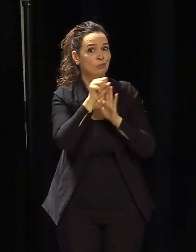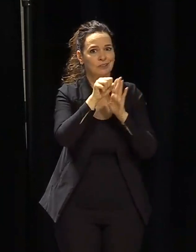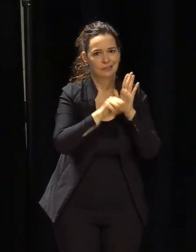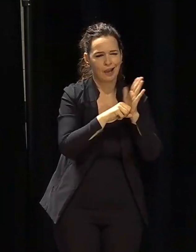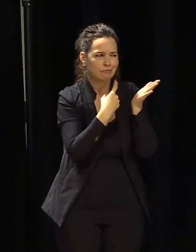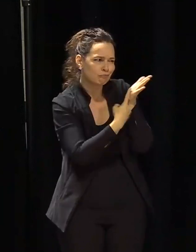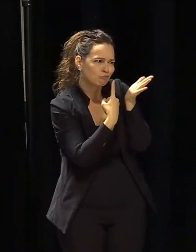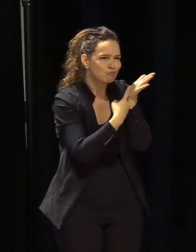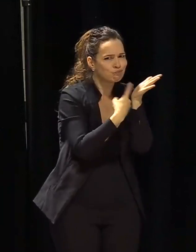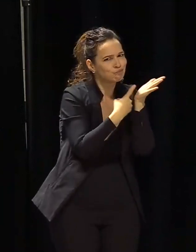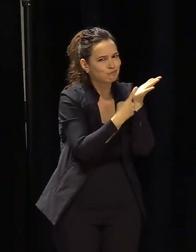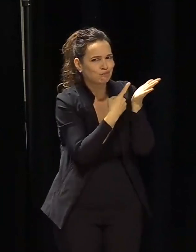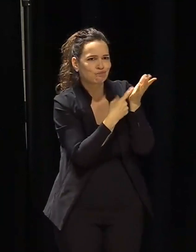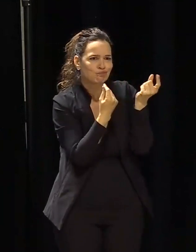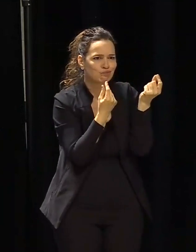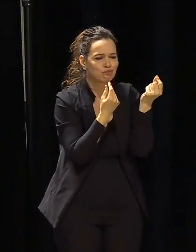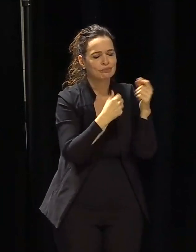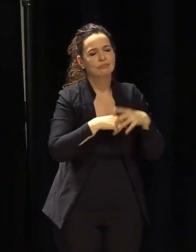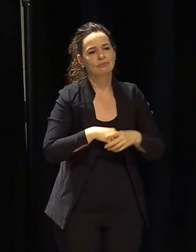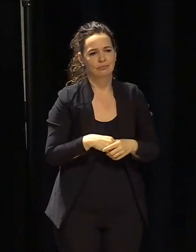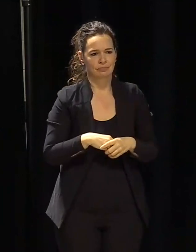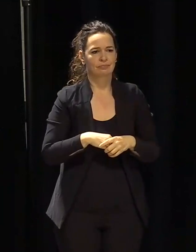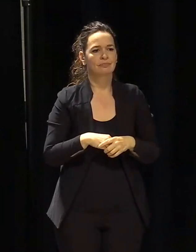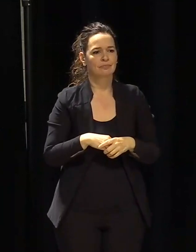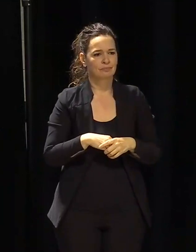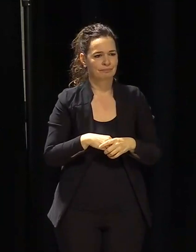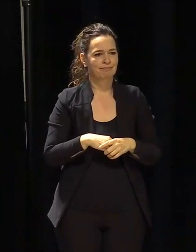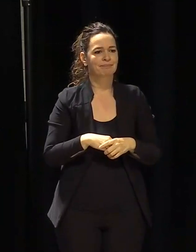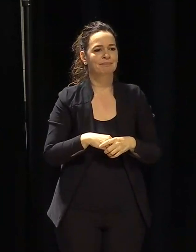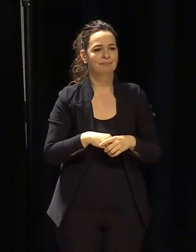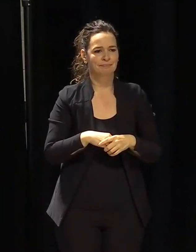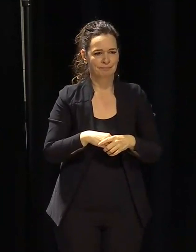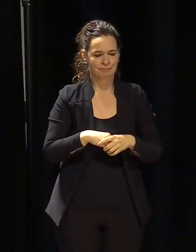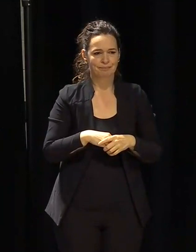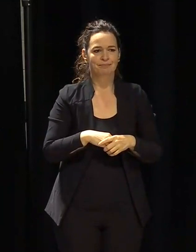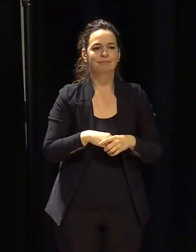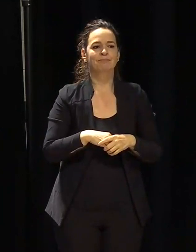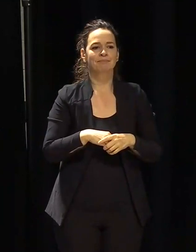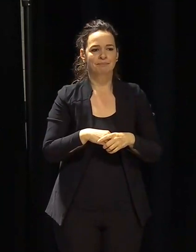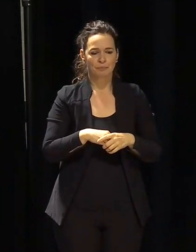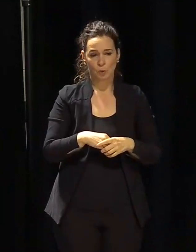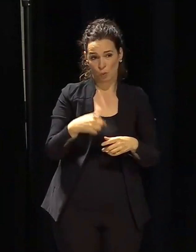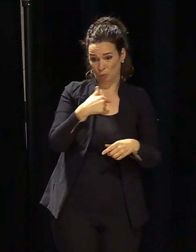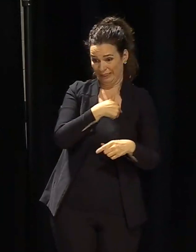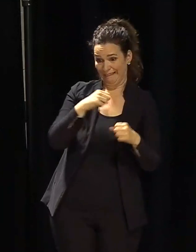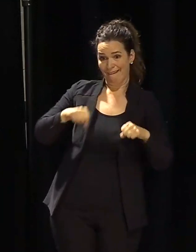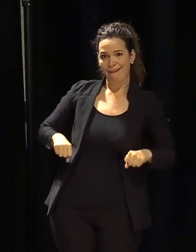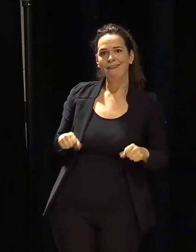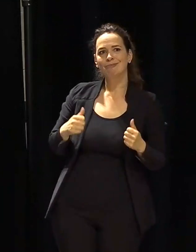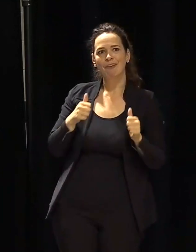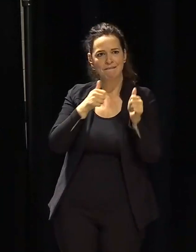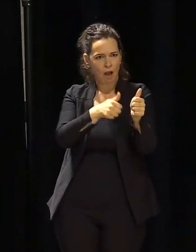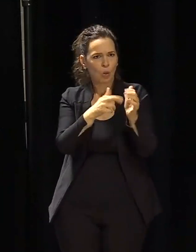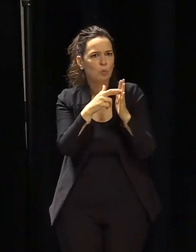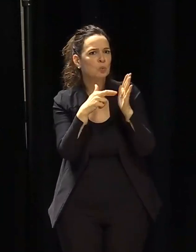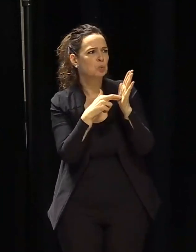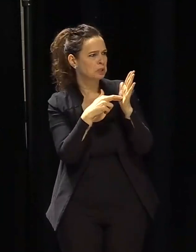regulations, and certainly we've been doing that. What we can't do